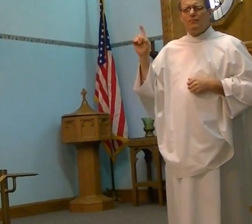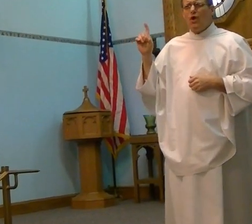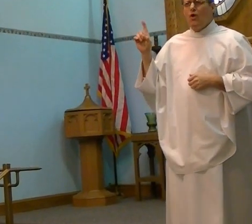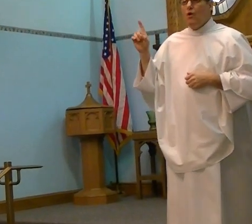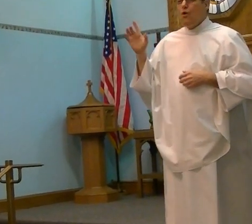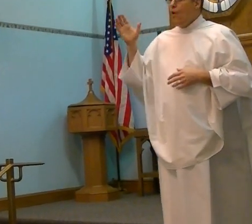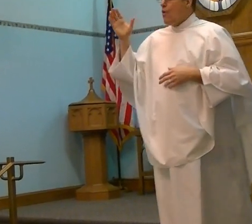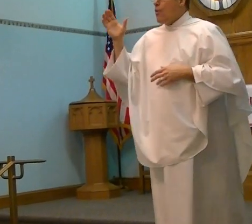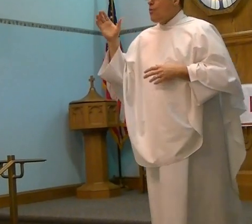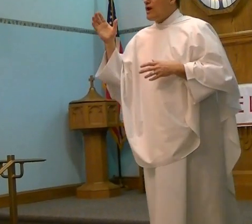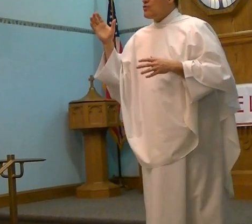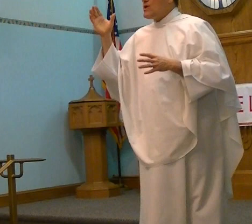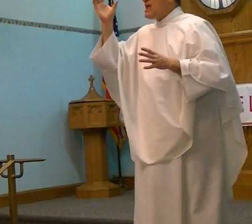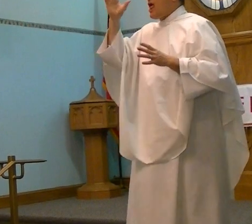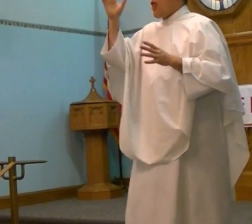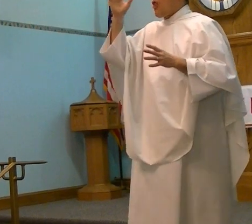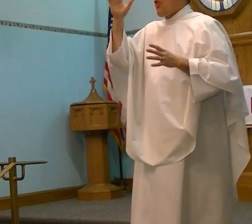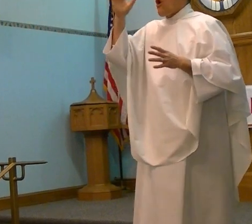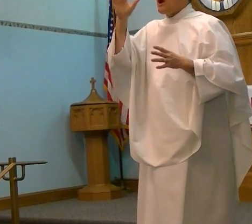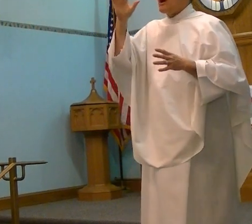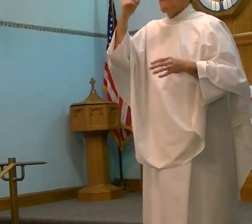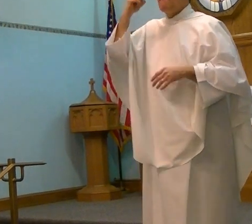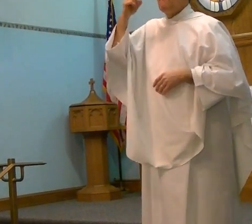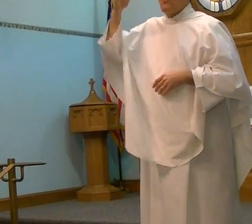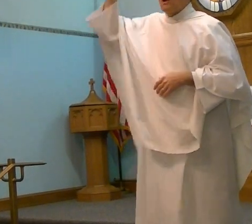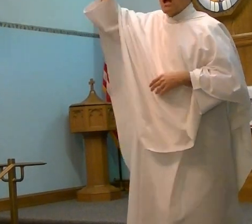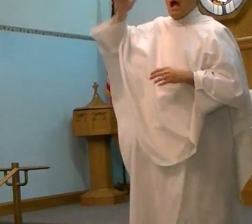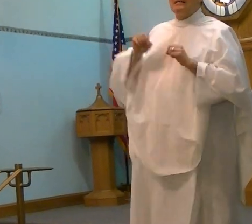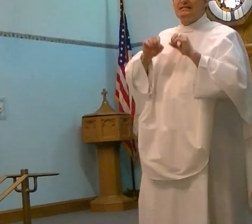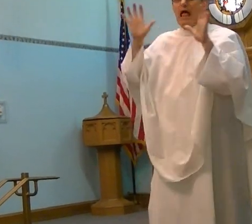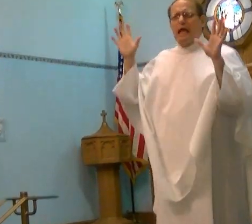Where do we look for God's light?